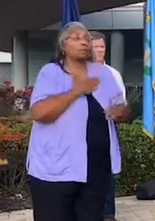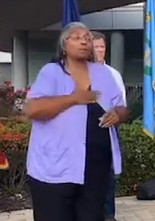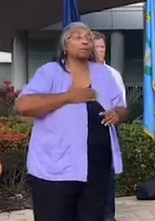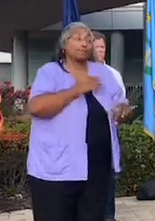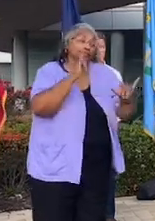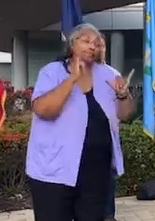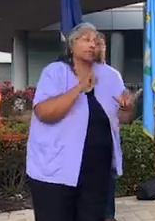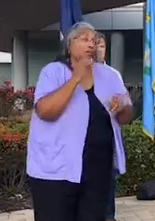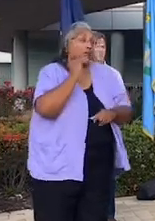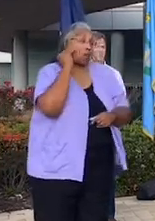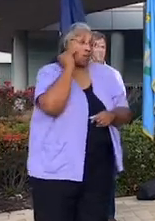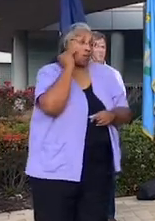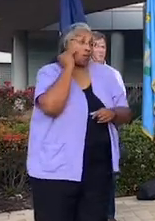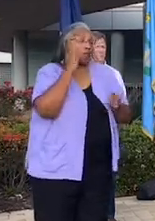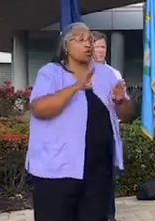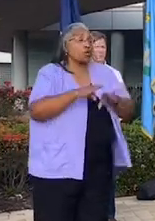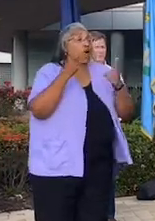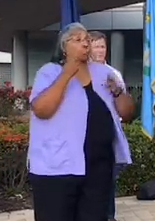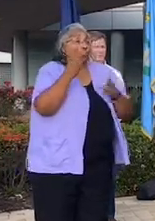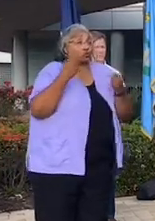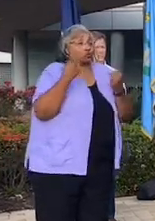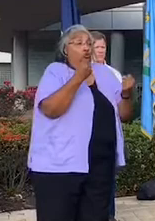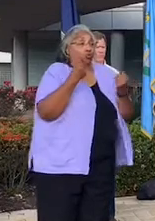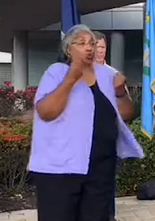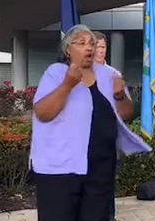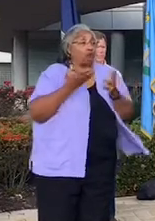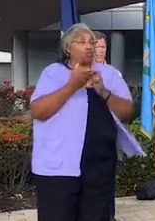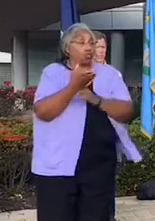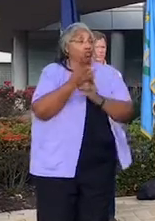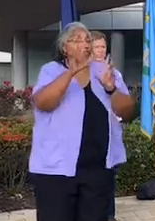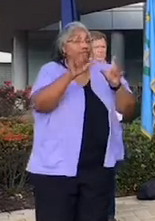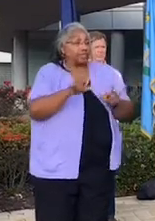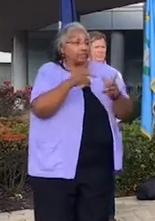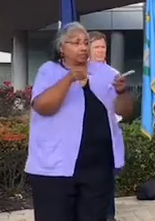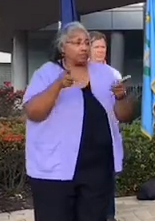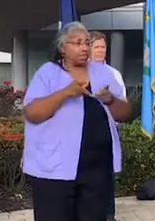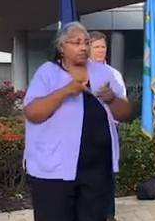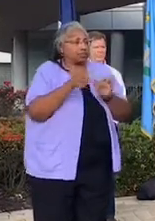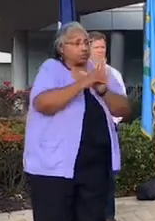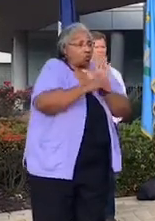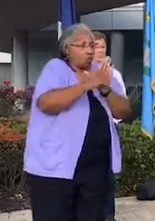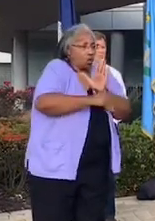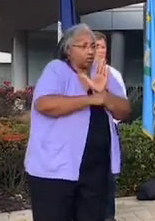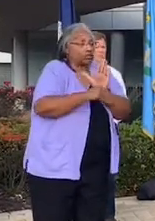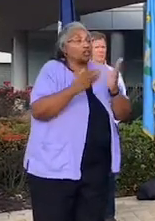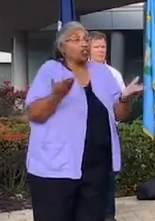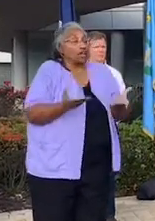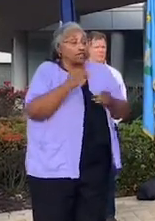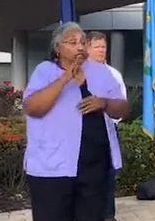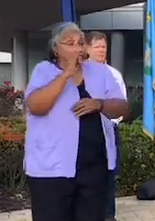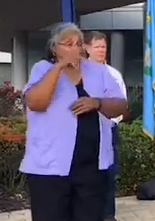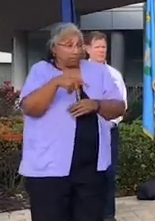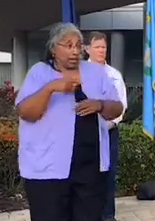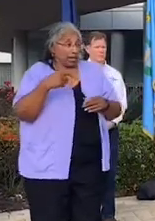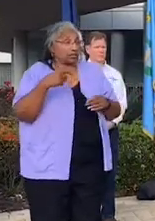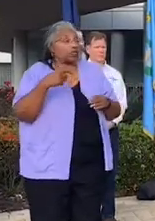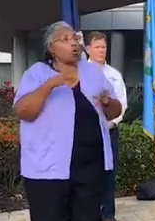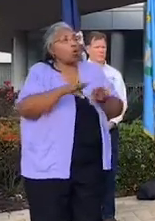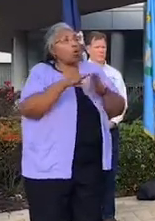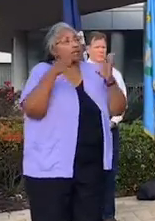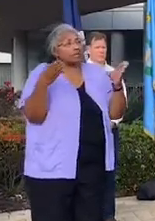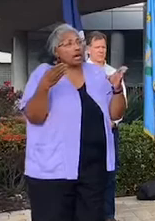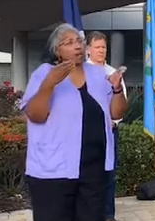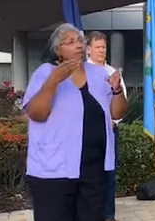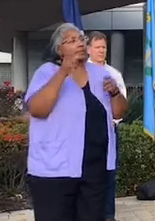We opened up 2 drive-through testing sites in Orleans Parish. We're here right now in Jefferson Parish, where they opened up